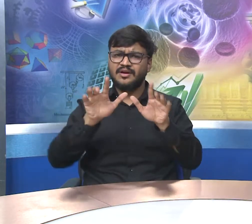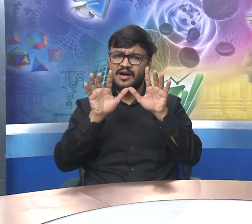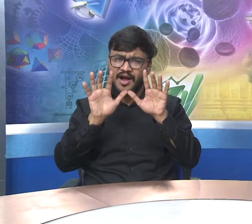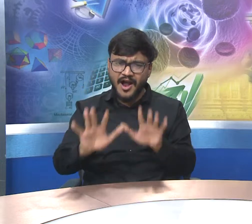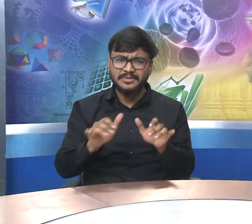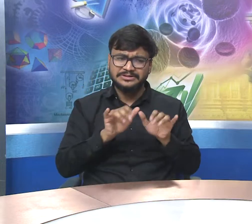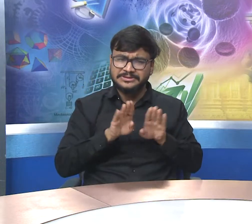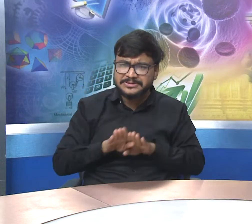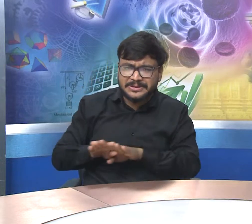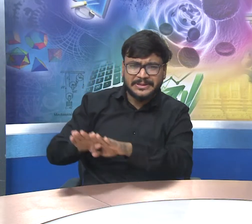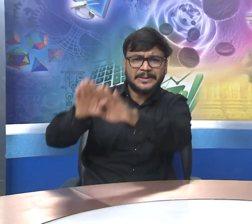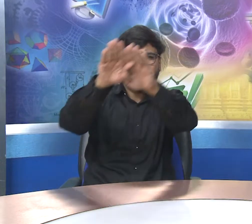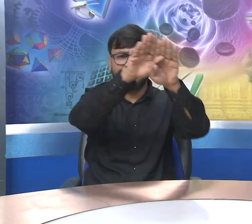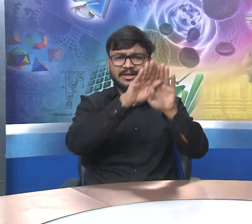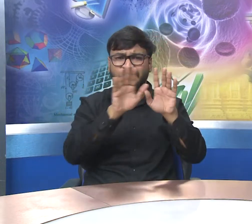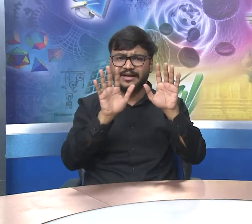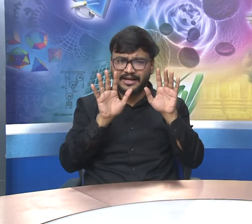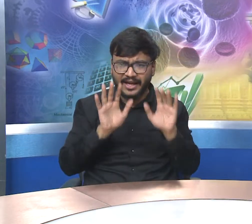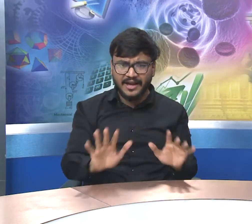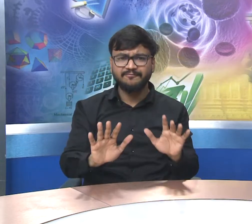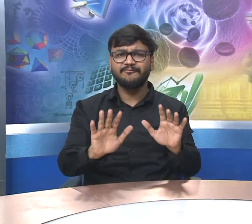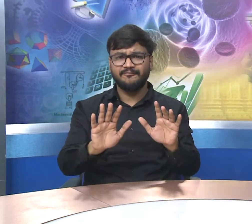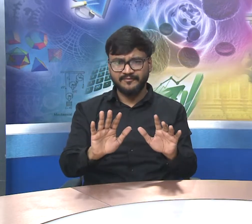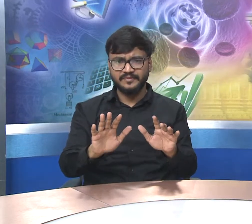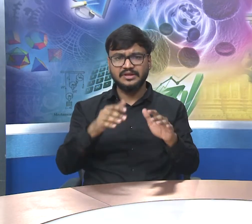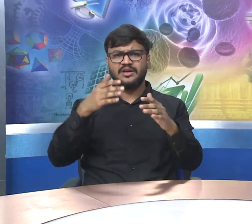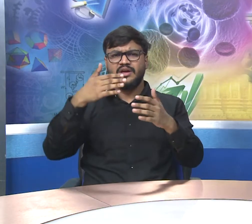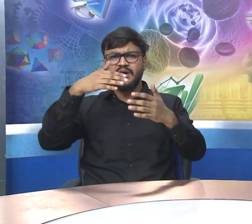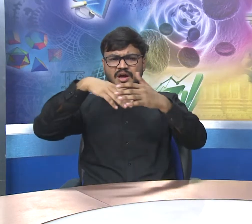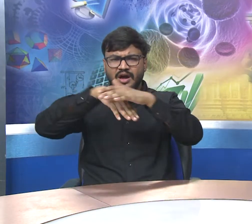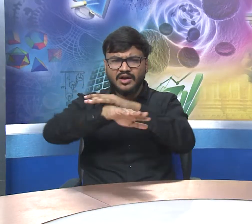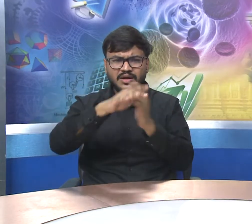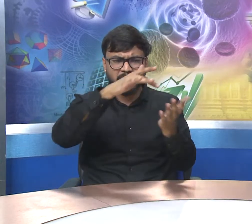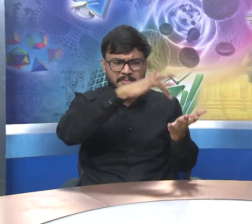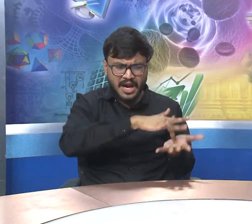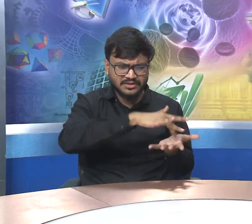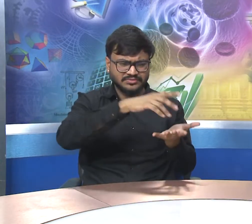All languages in the world are split up into a number of dialects.